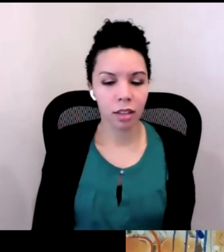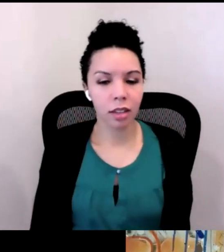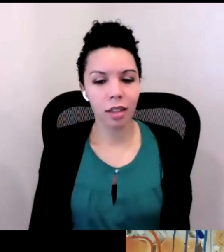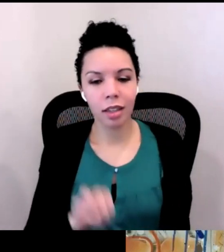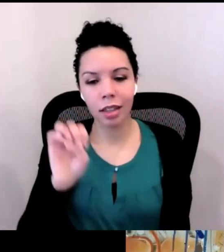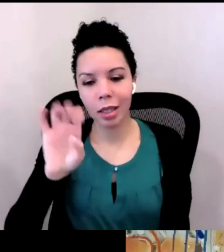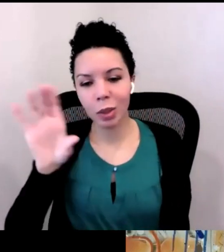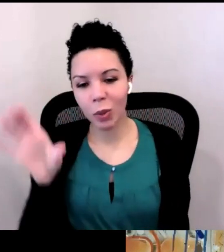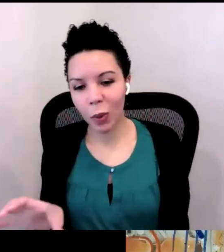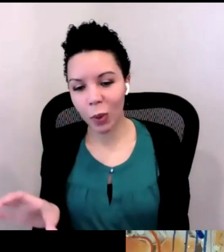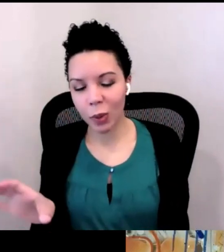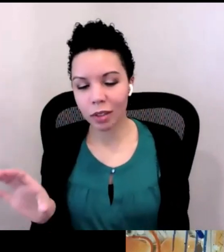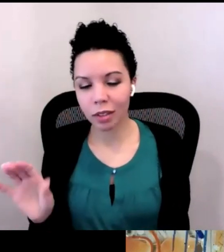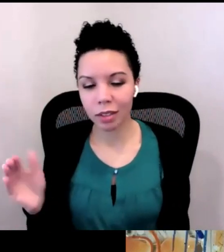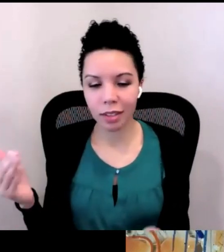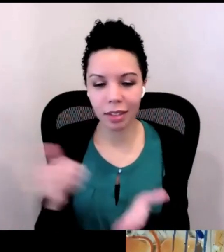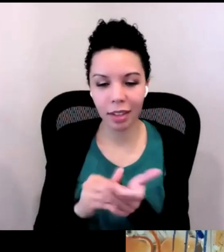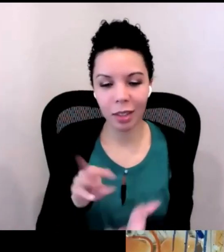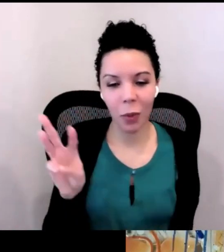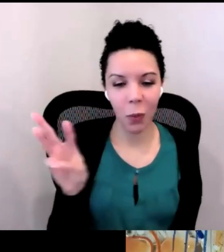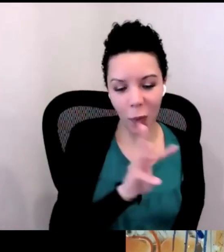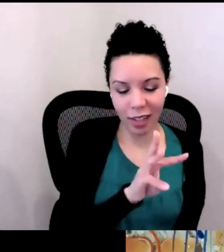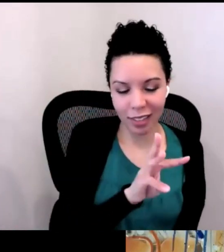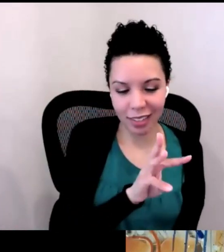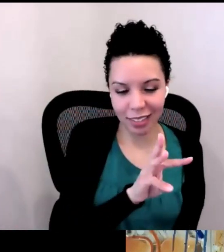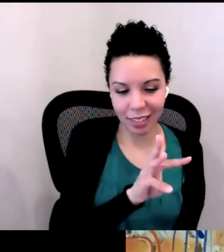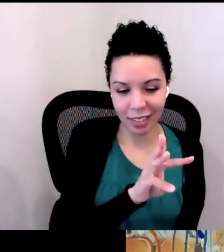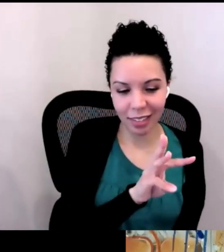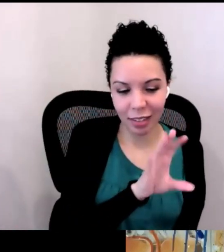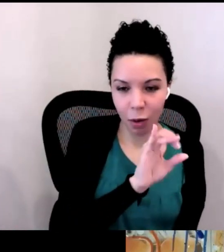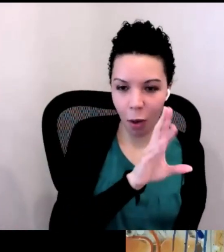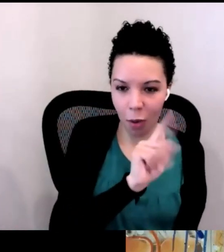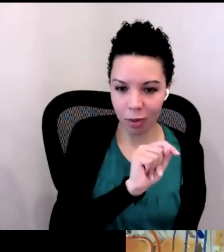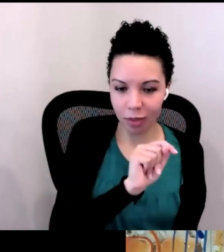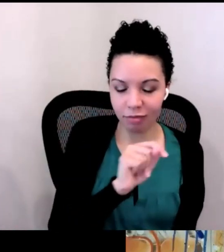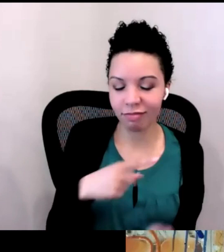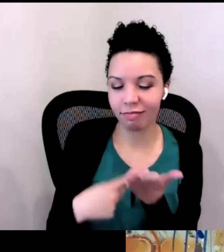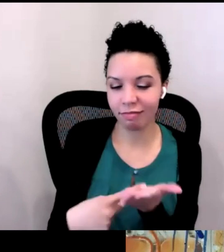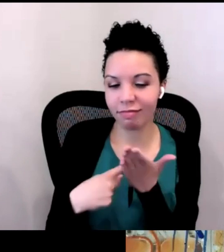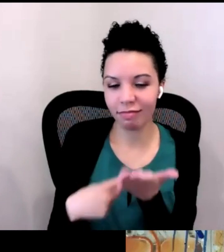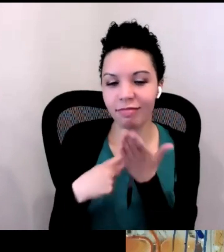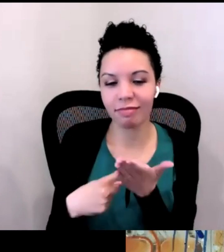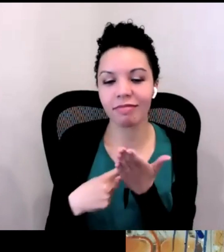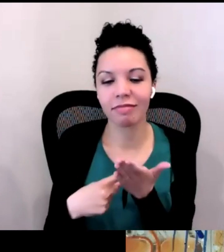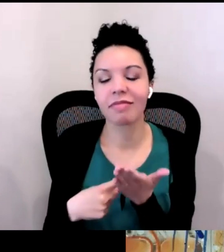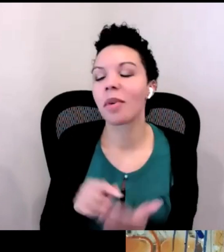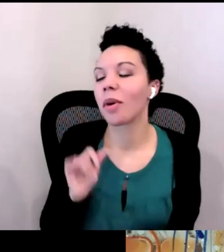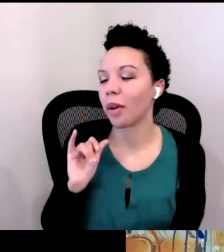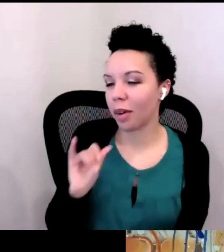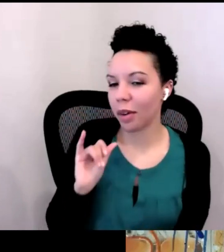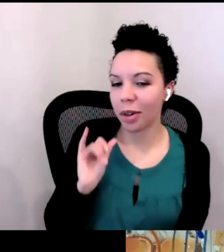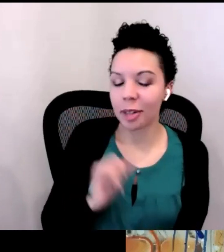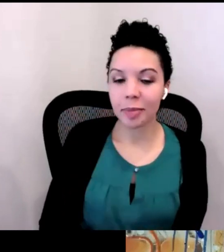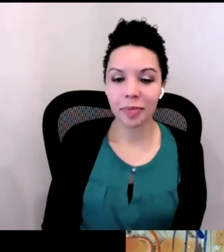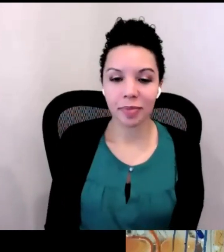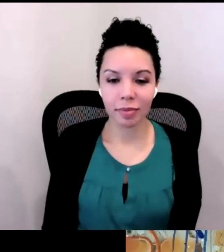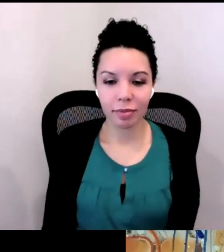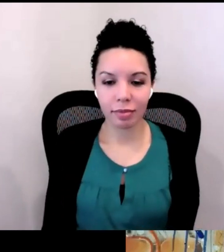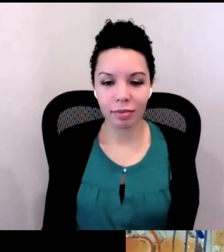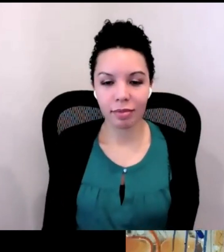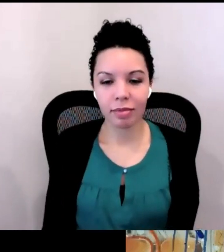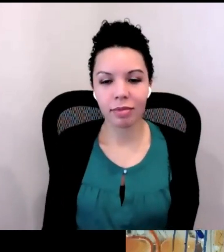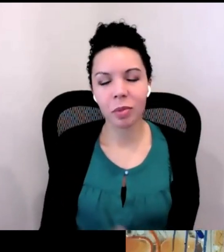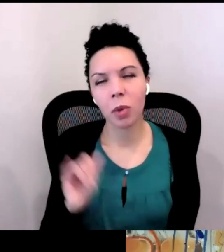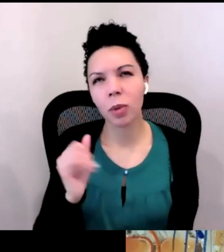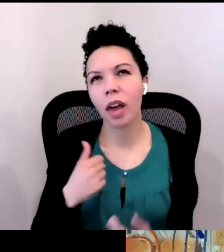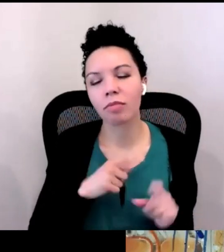Coast conversation. Oh man. Uh, Okay. and they actually have, there's a bunch of like breakfast clubs, they